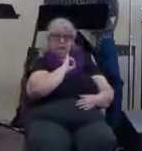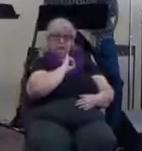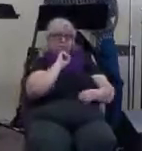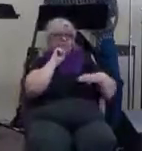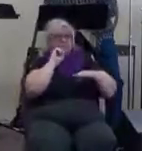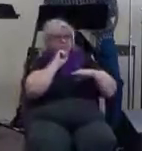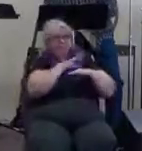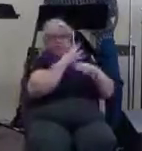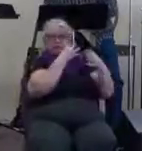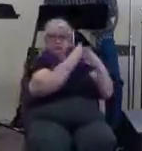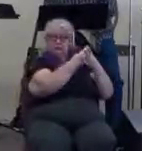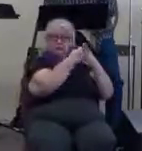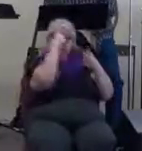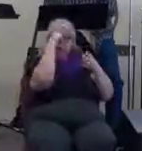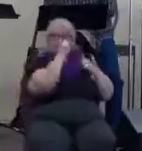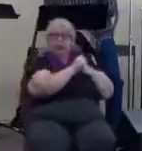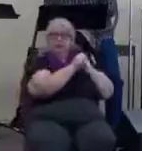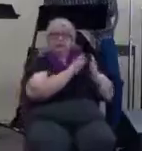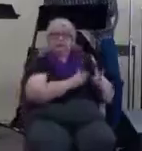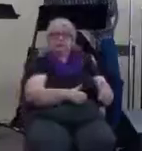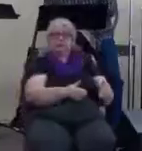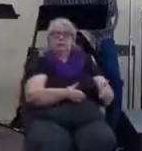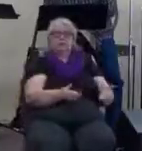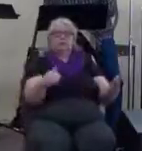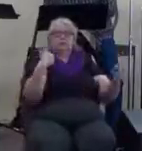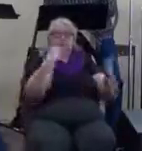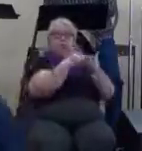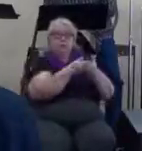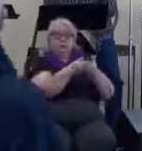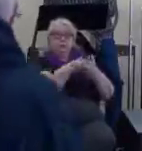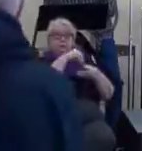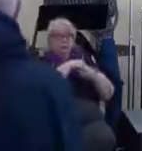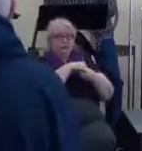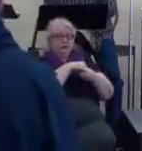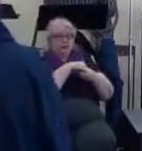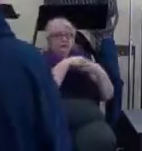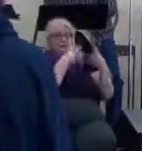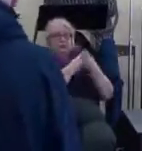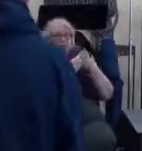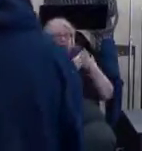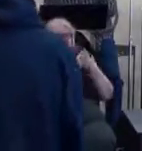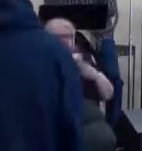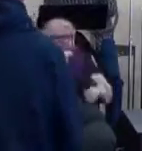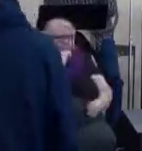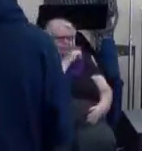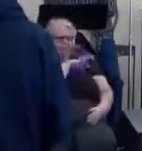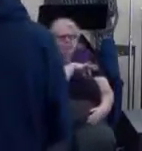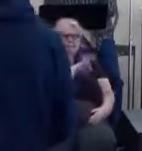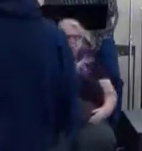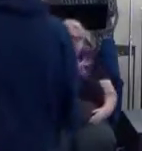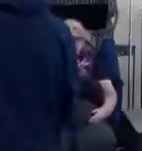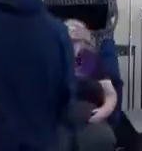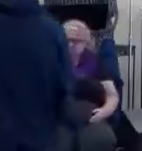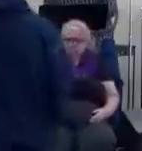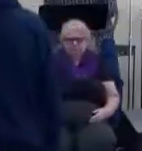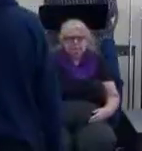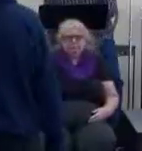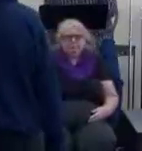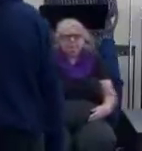the apostles. When on arriving at the jail, the officers did not find them there. So they went back